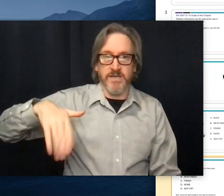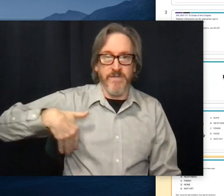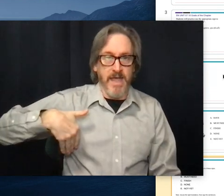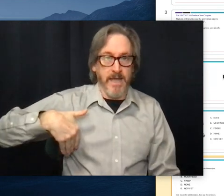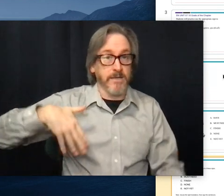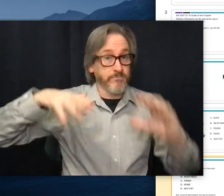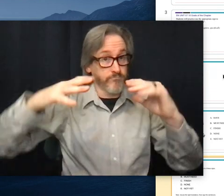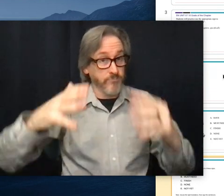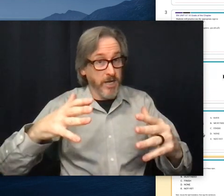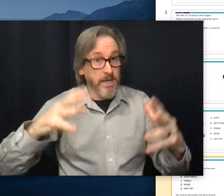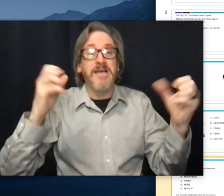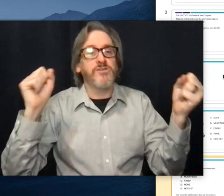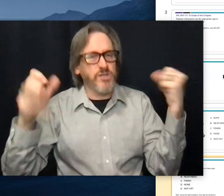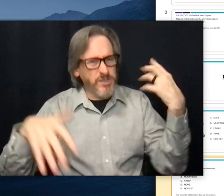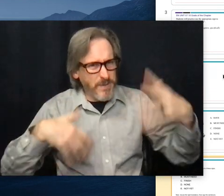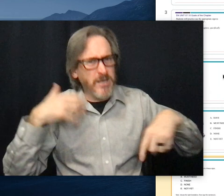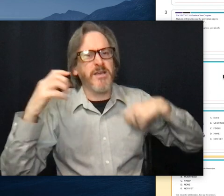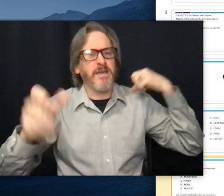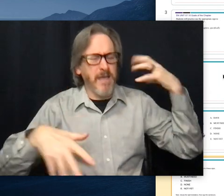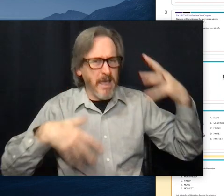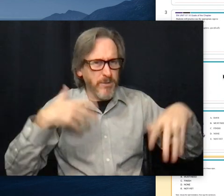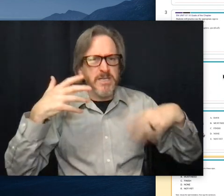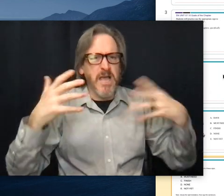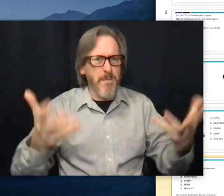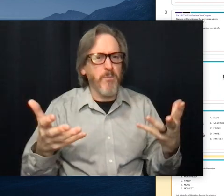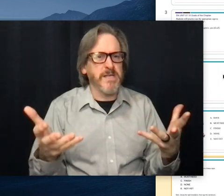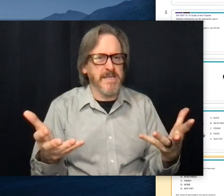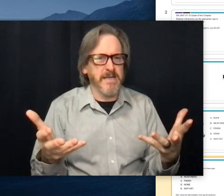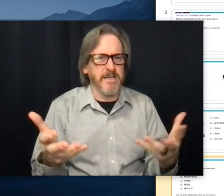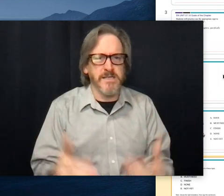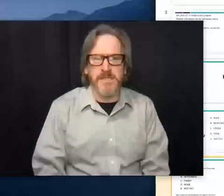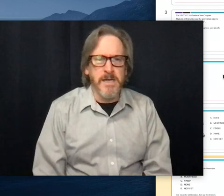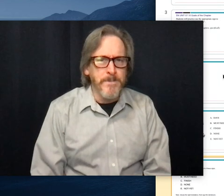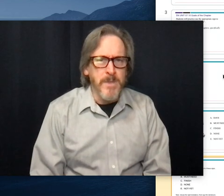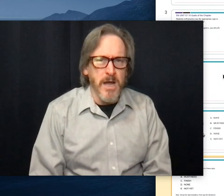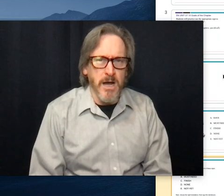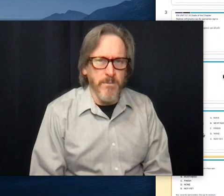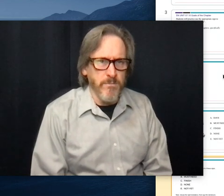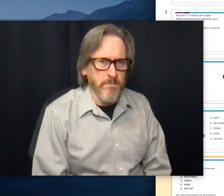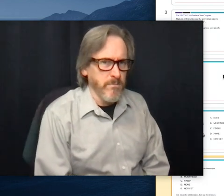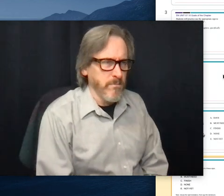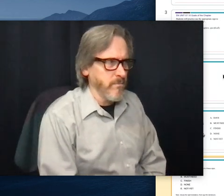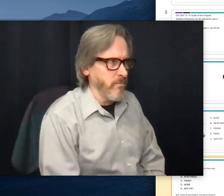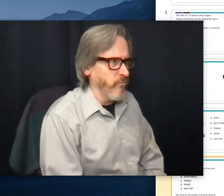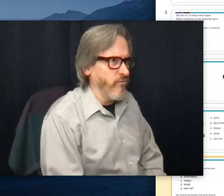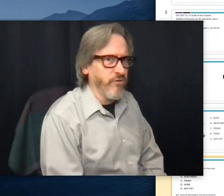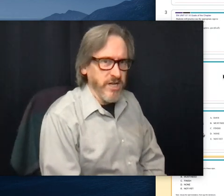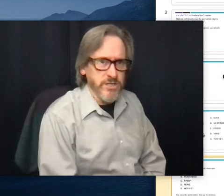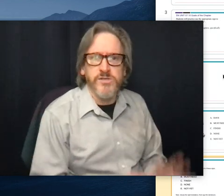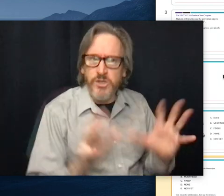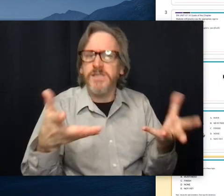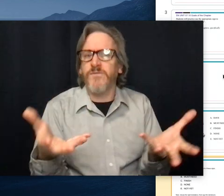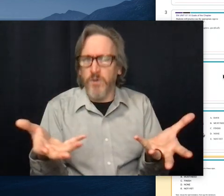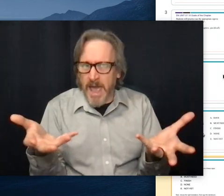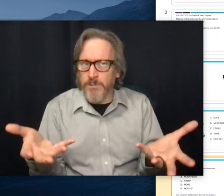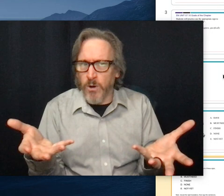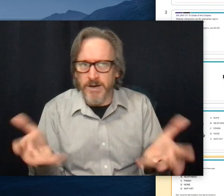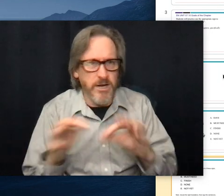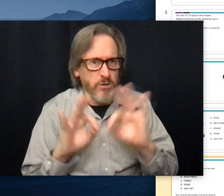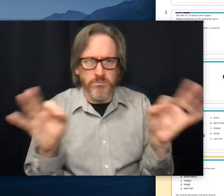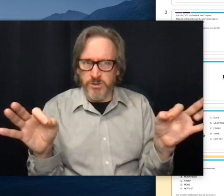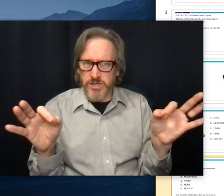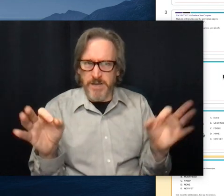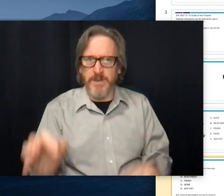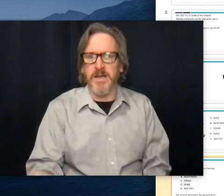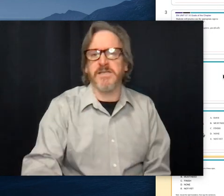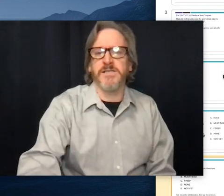I haven't done that yet. Okay. So just be able to come up with a sentence for each of those using the vocab you already